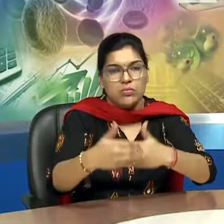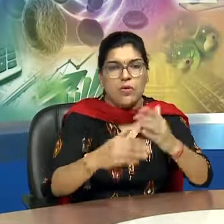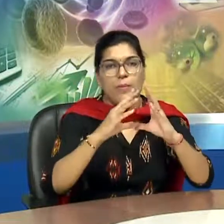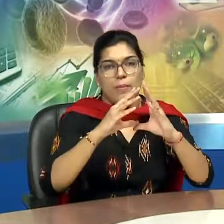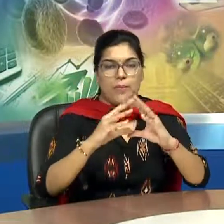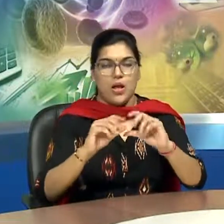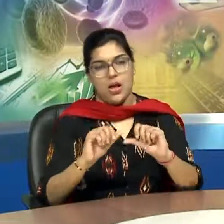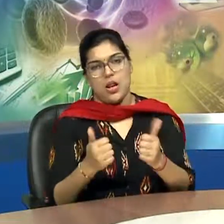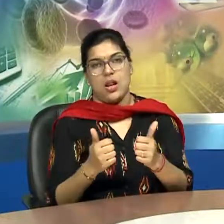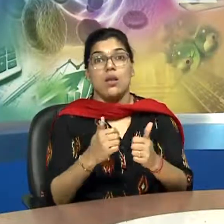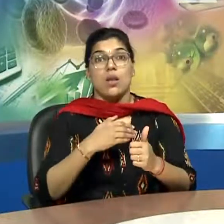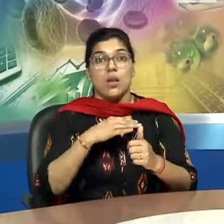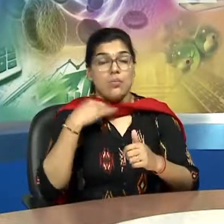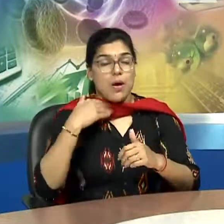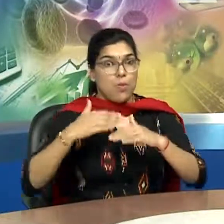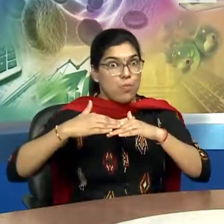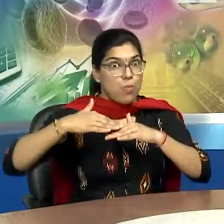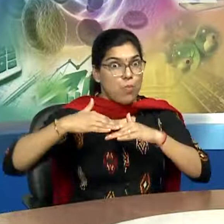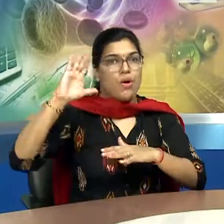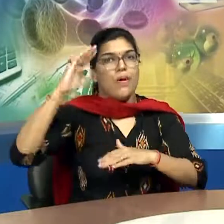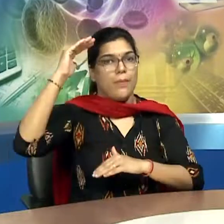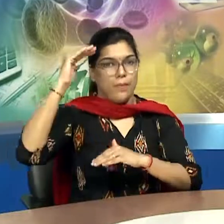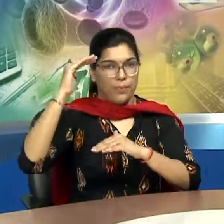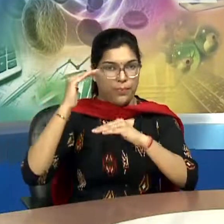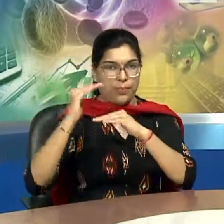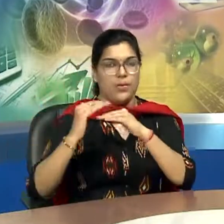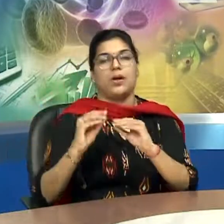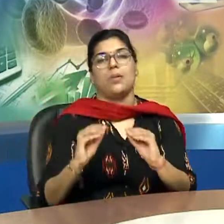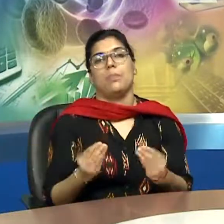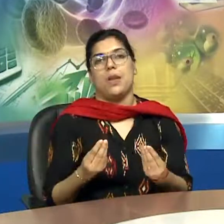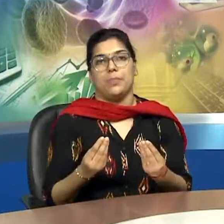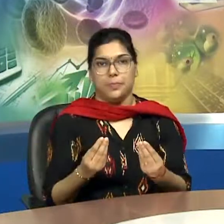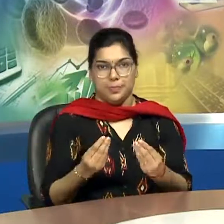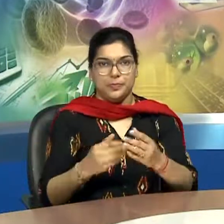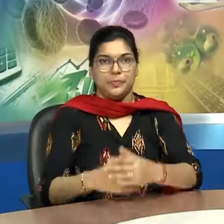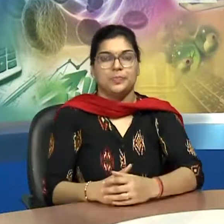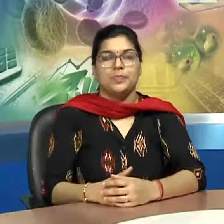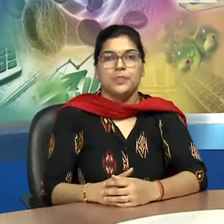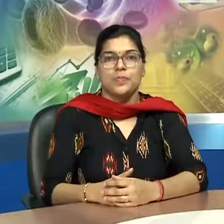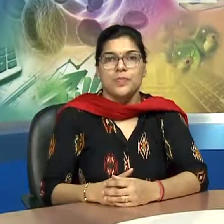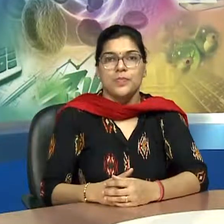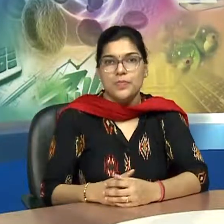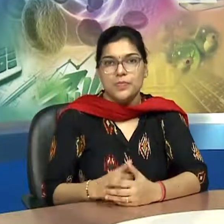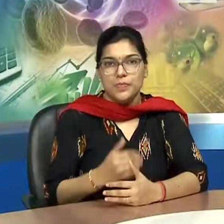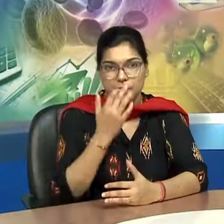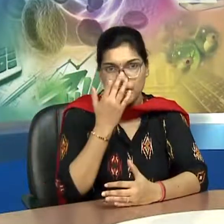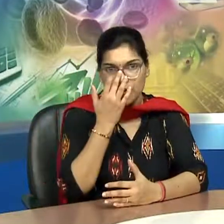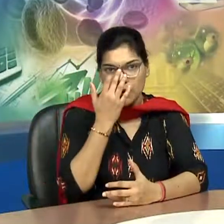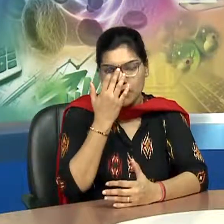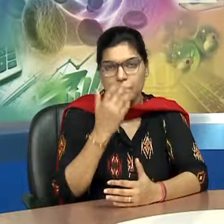So counseling and proper therapies are helpful.